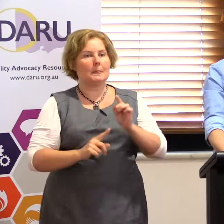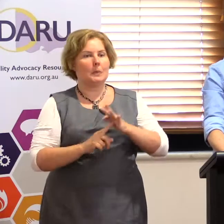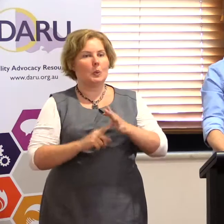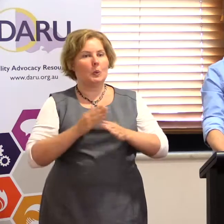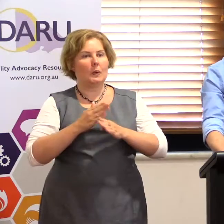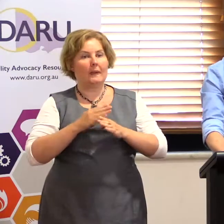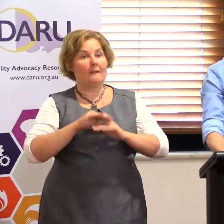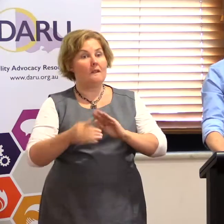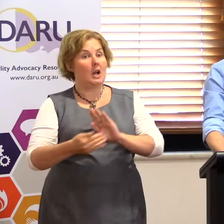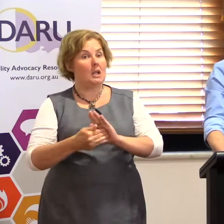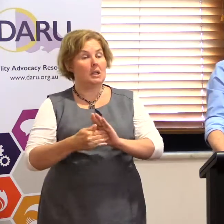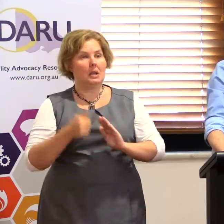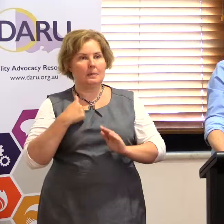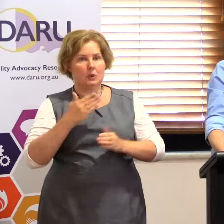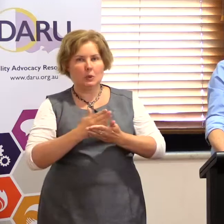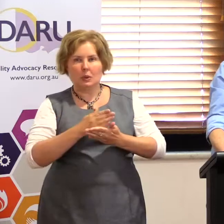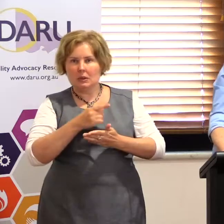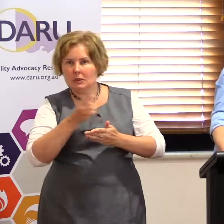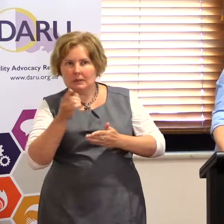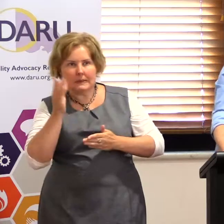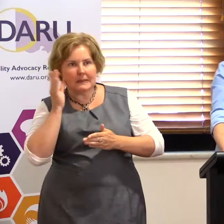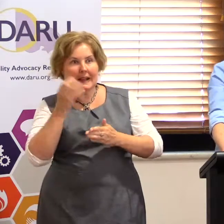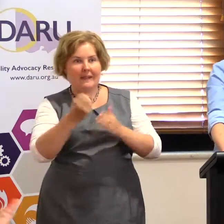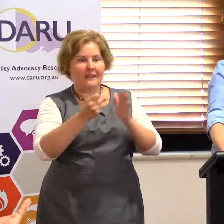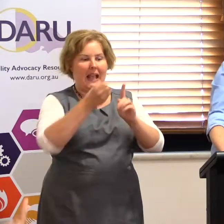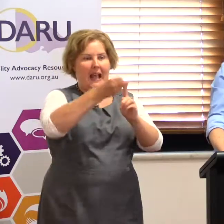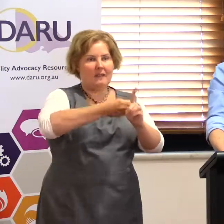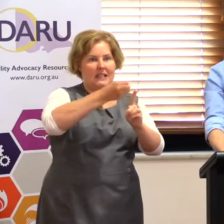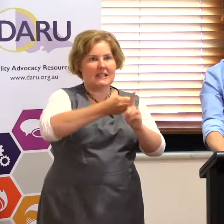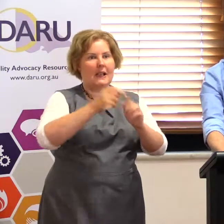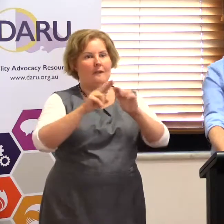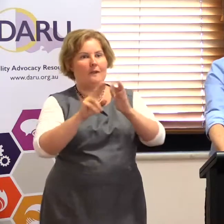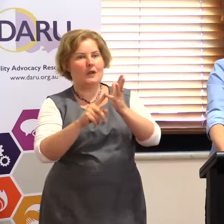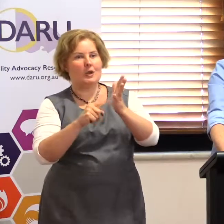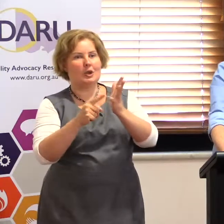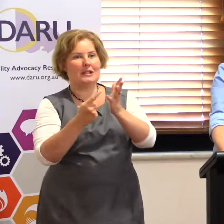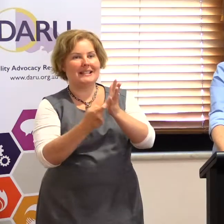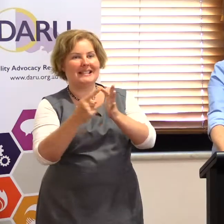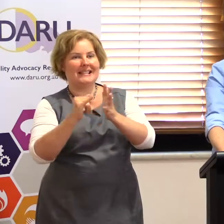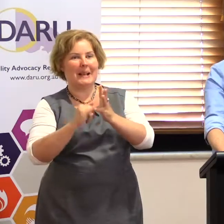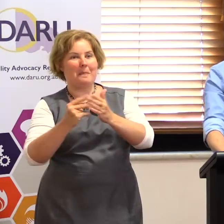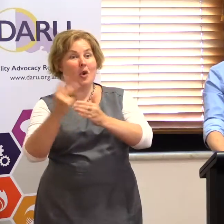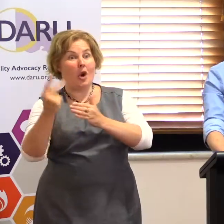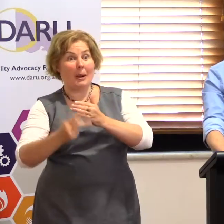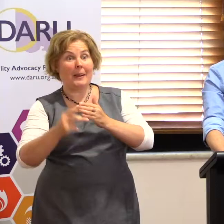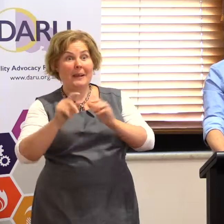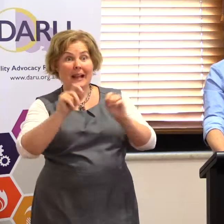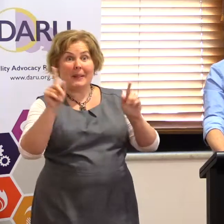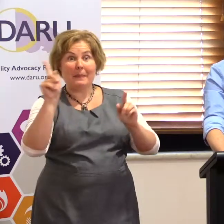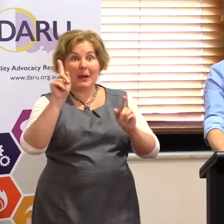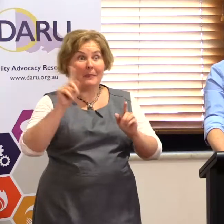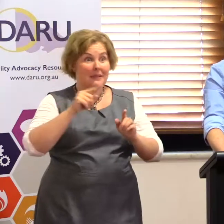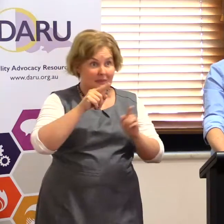I'm sure no one's heard that there's an Advocacy Futures Grants program out at the moment. No. So I'm sure you're all aware that the